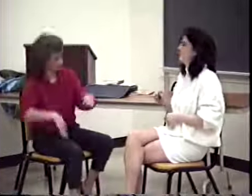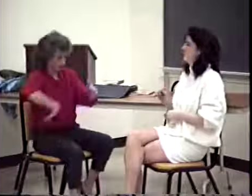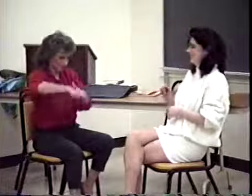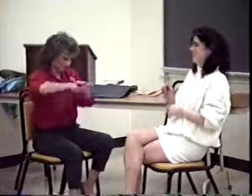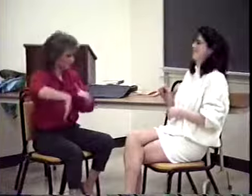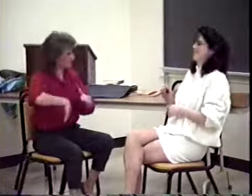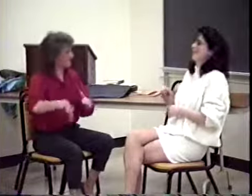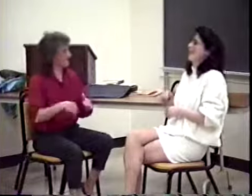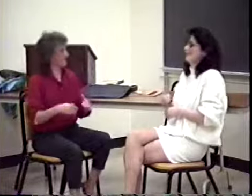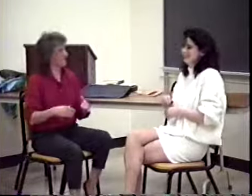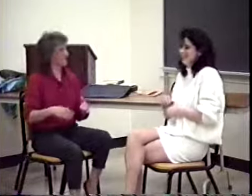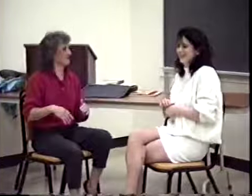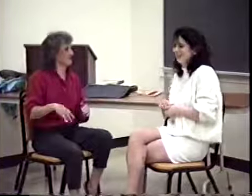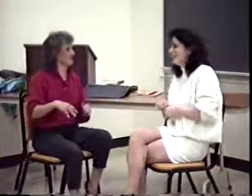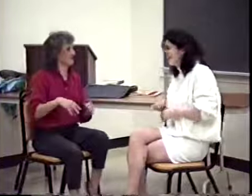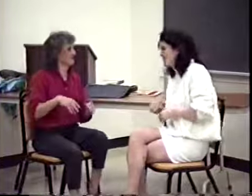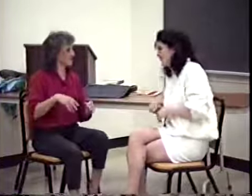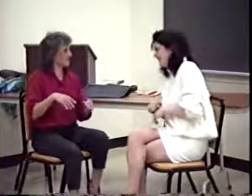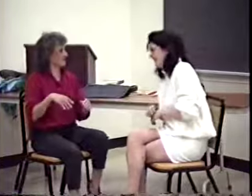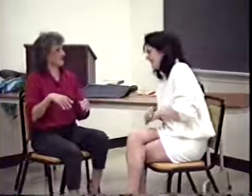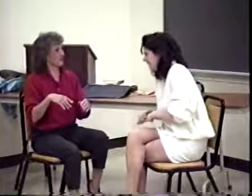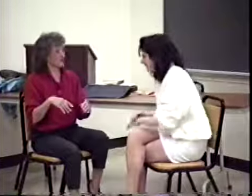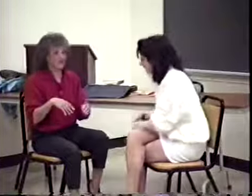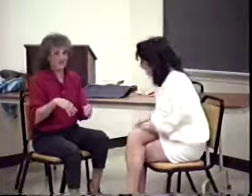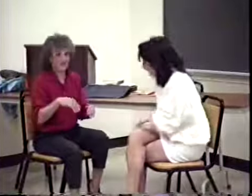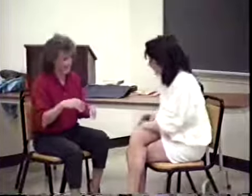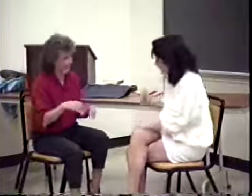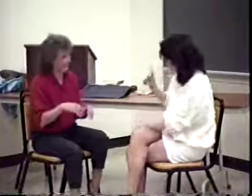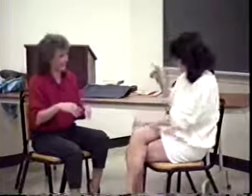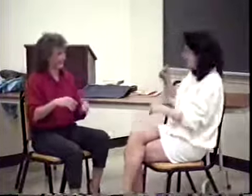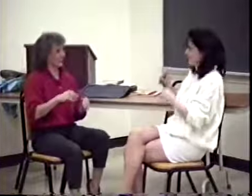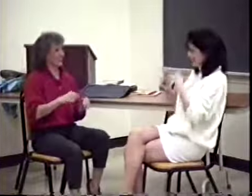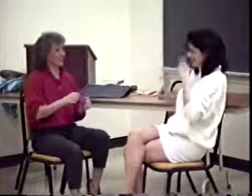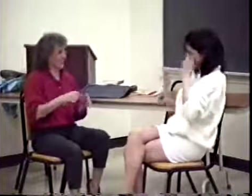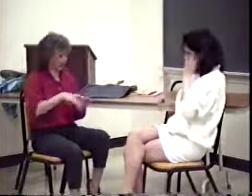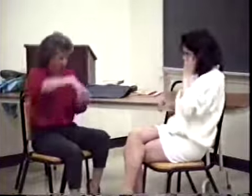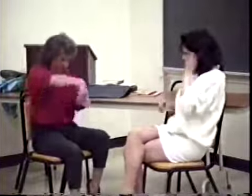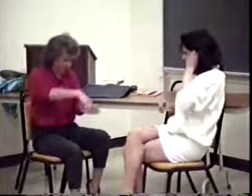good. No fall off, no kick.